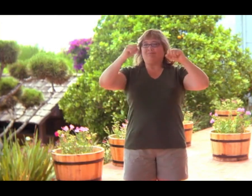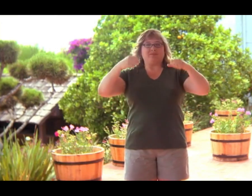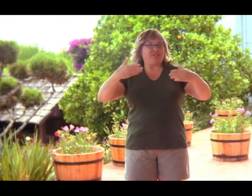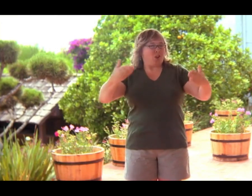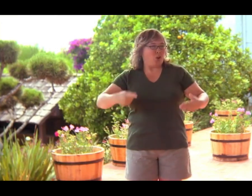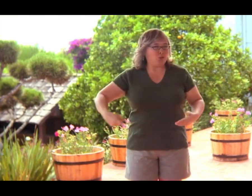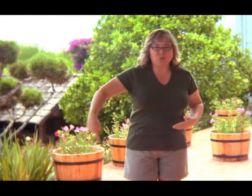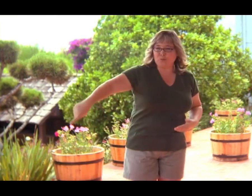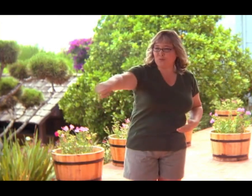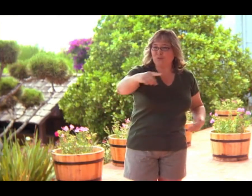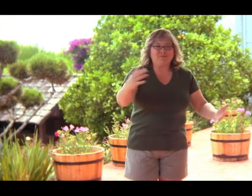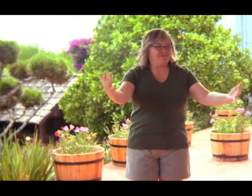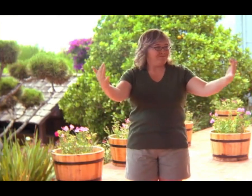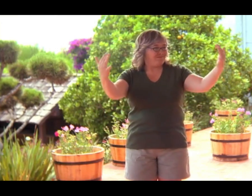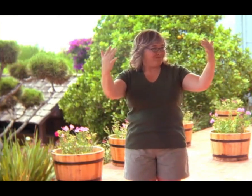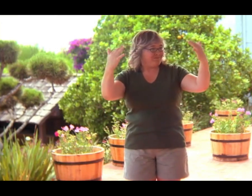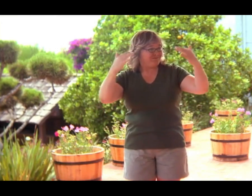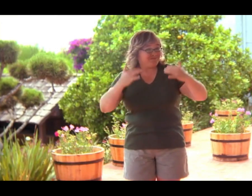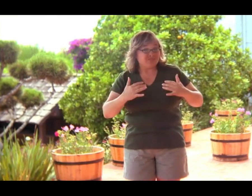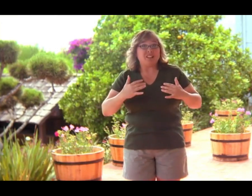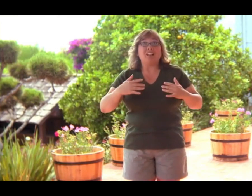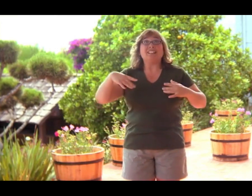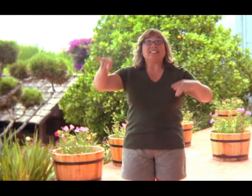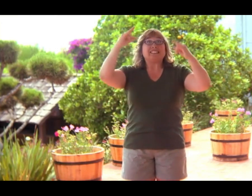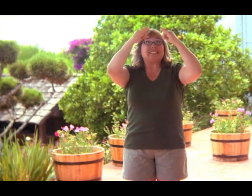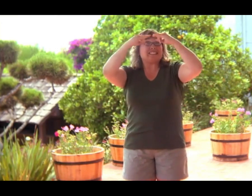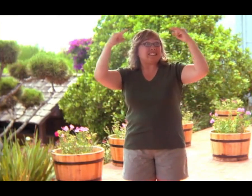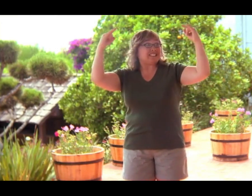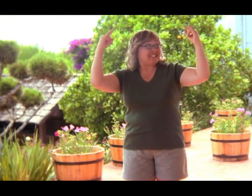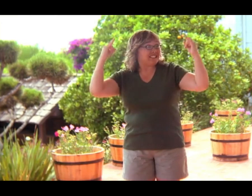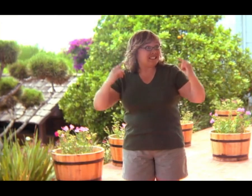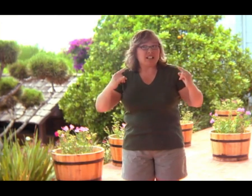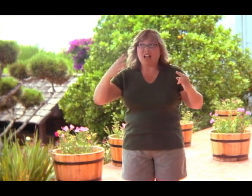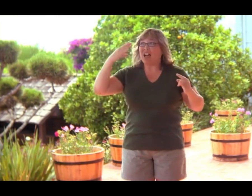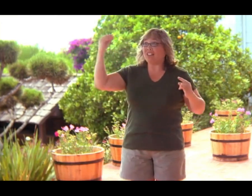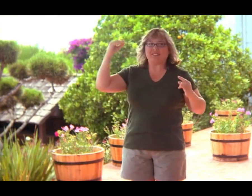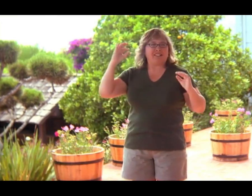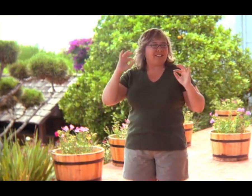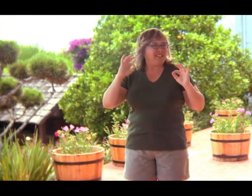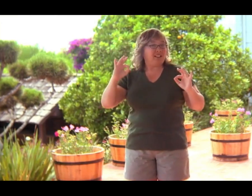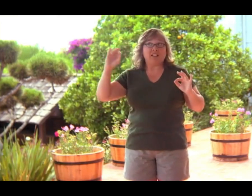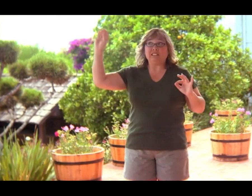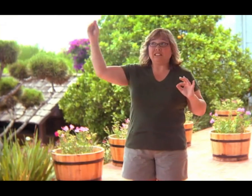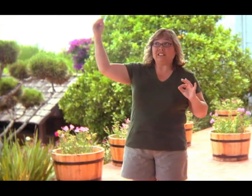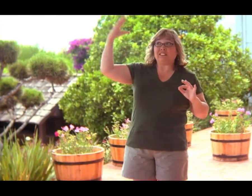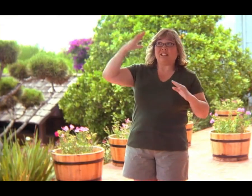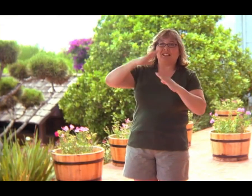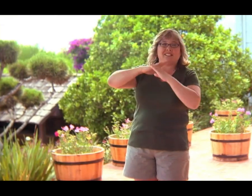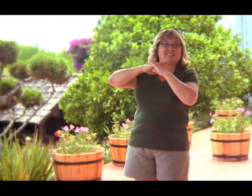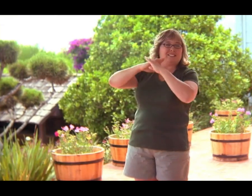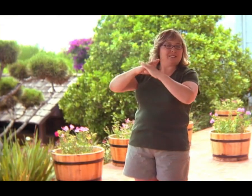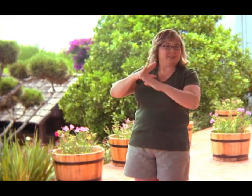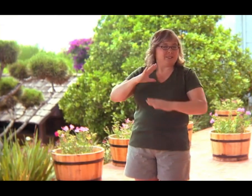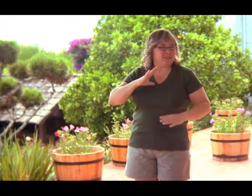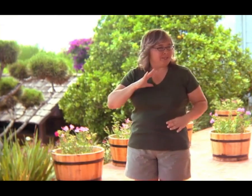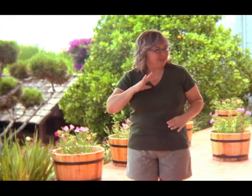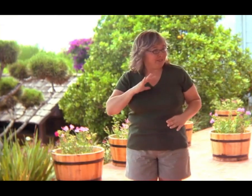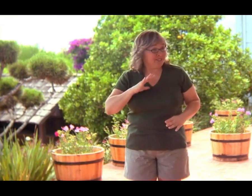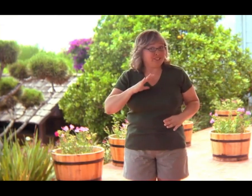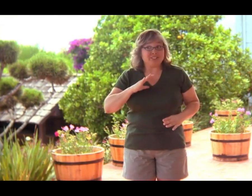of the outdoors. Of course, we're going to stay under this tent so we don't get too much sun. But before we start the program, let's be sure we